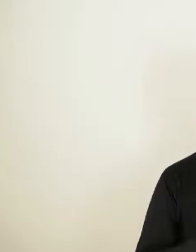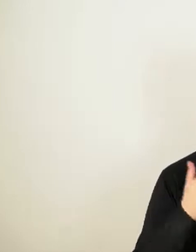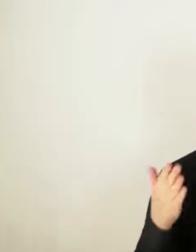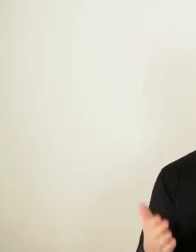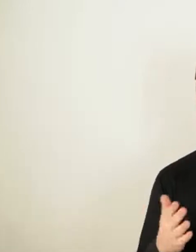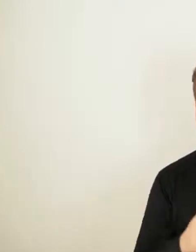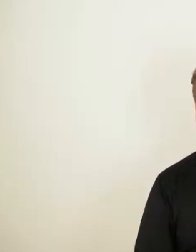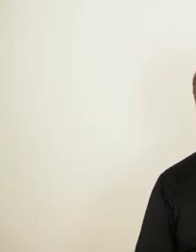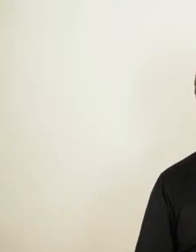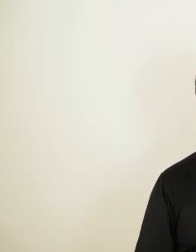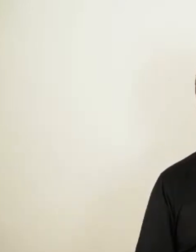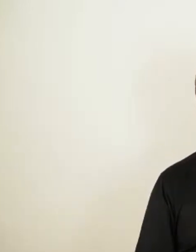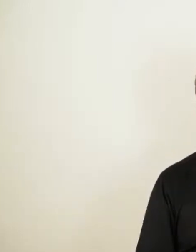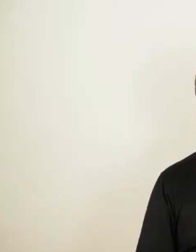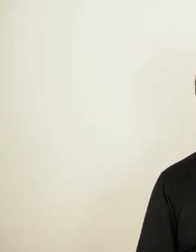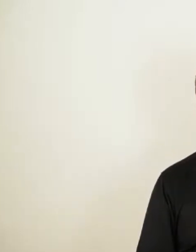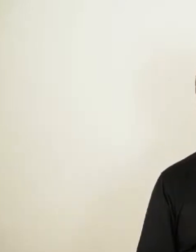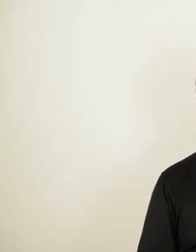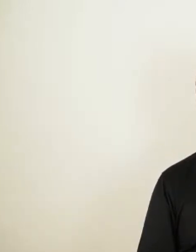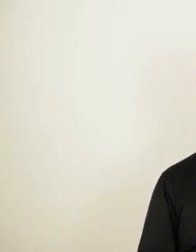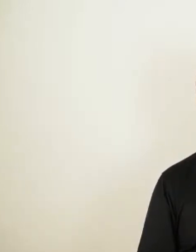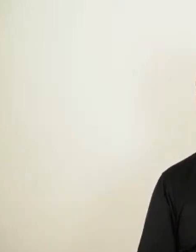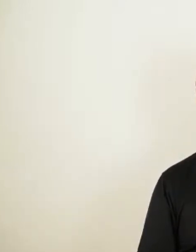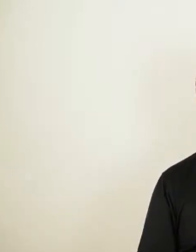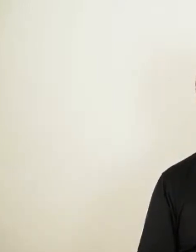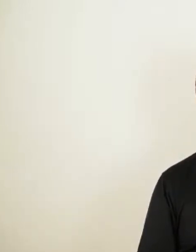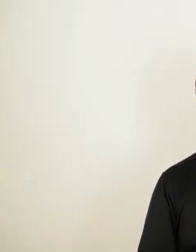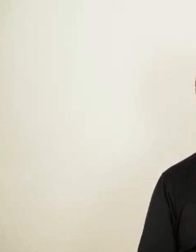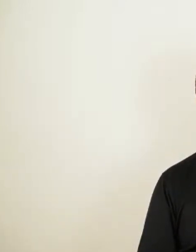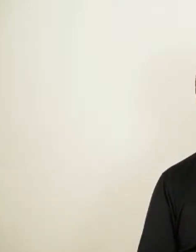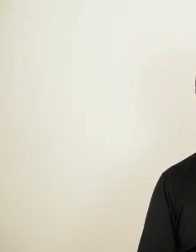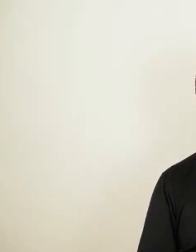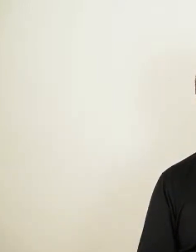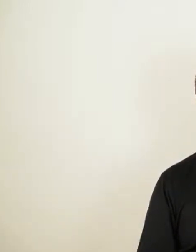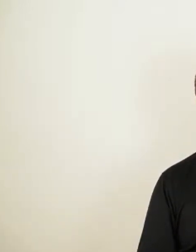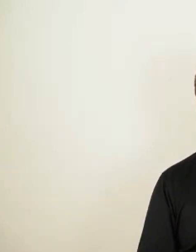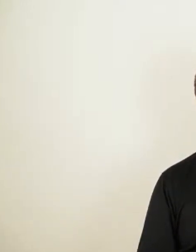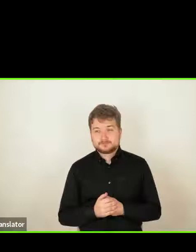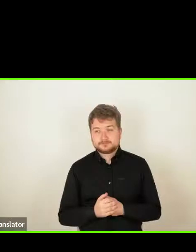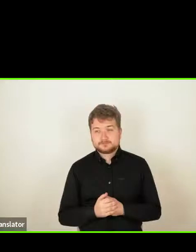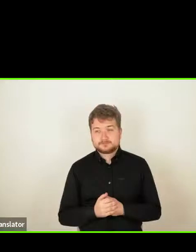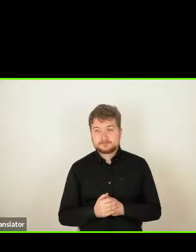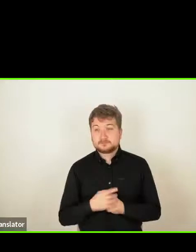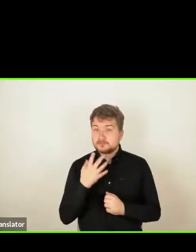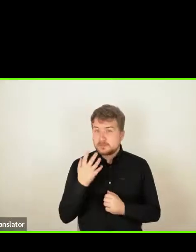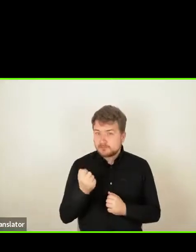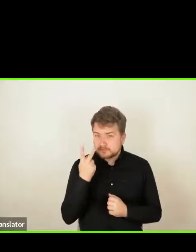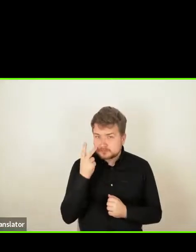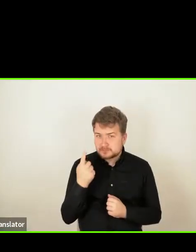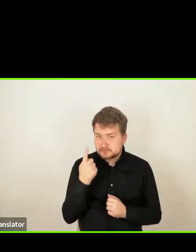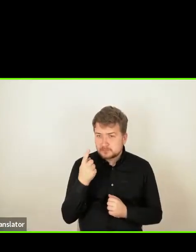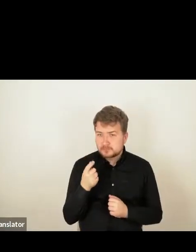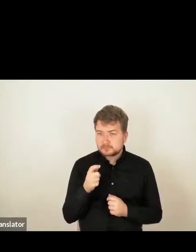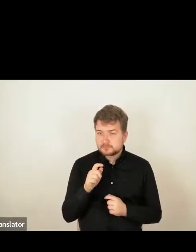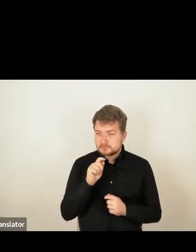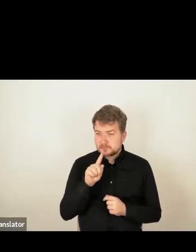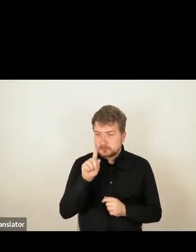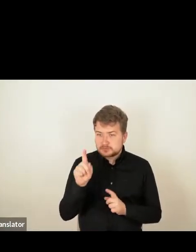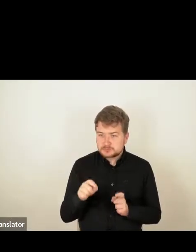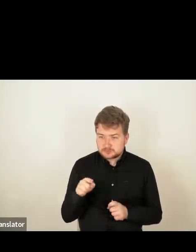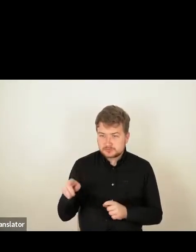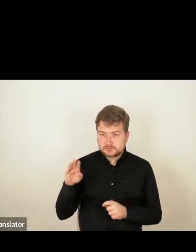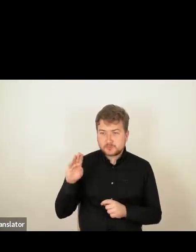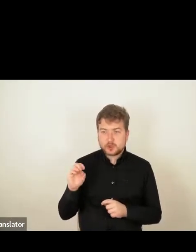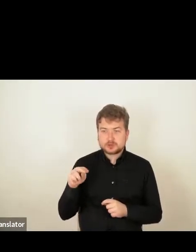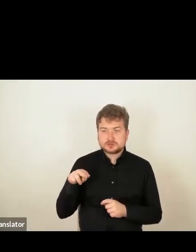I would also like to make you aware of the comment of our Honorable Božena Jelušić, the chair of the Gender